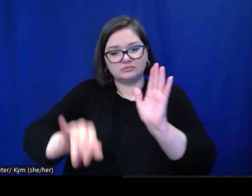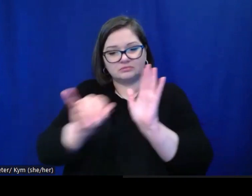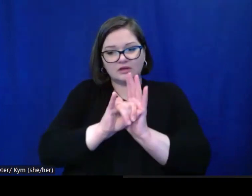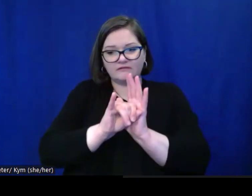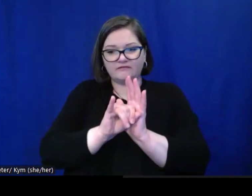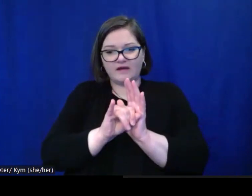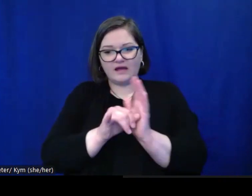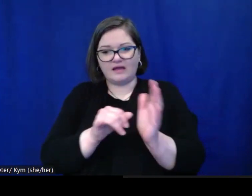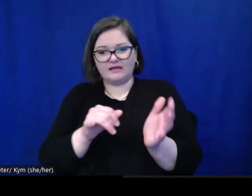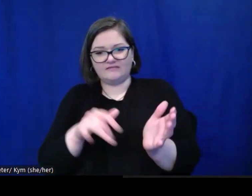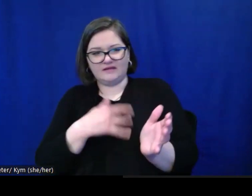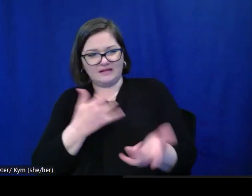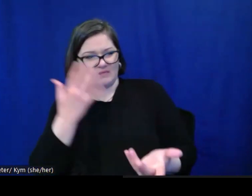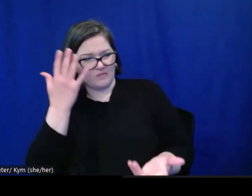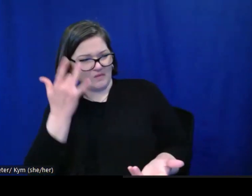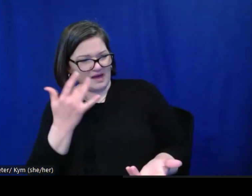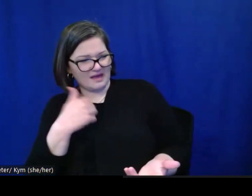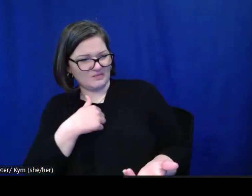that your butter is